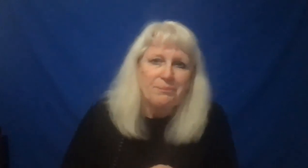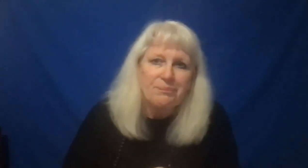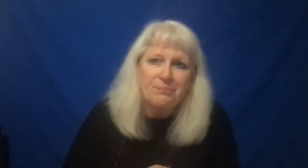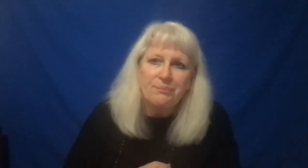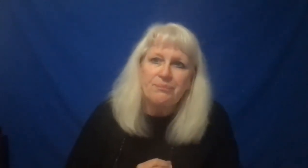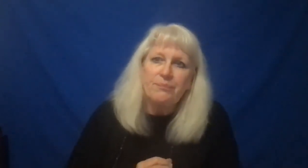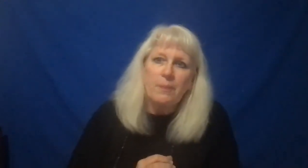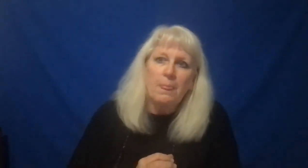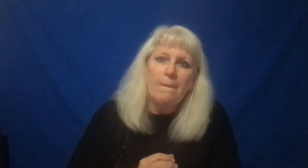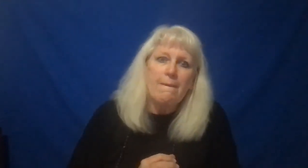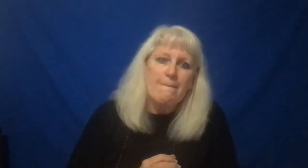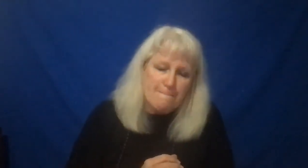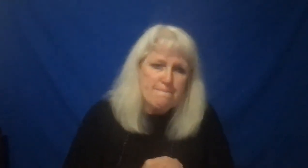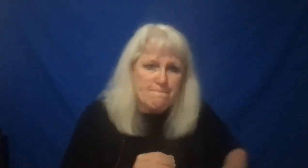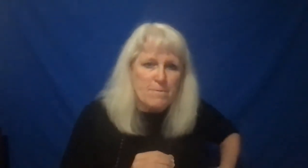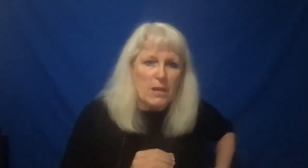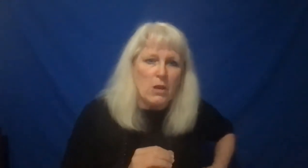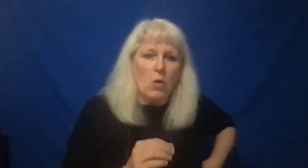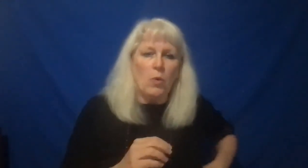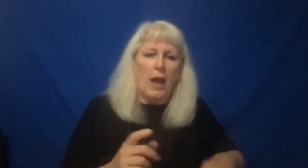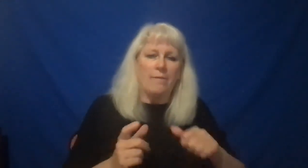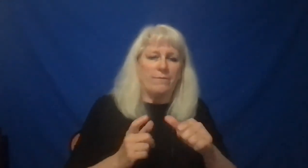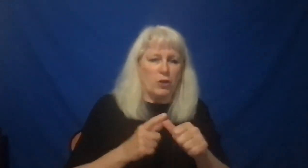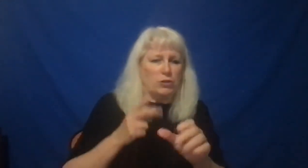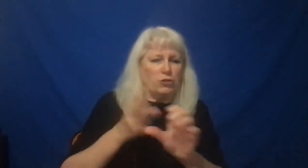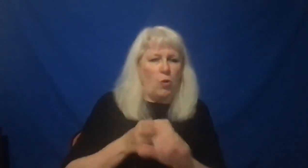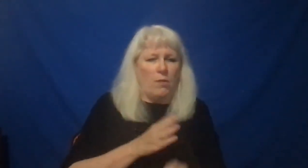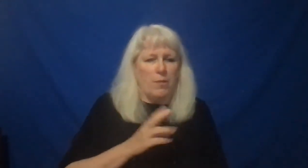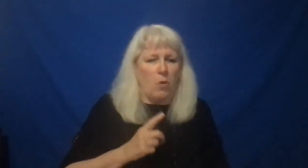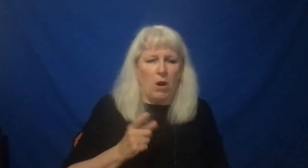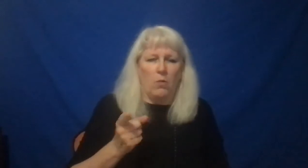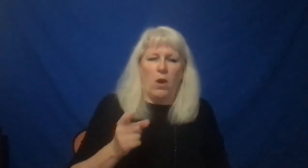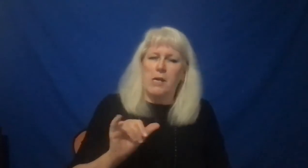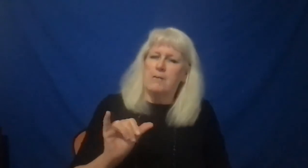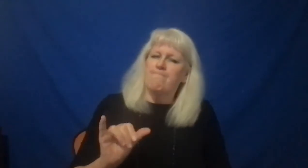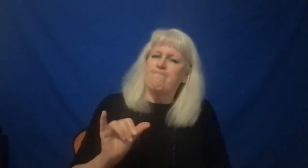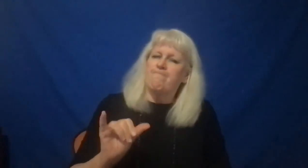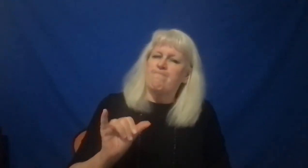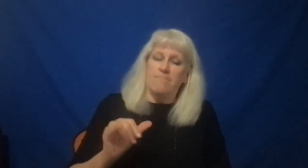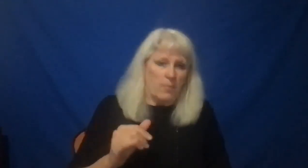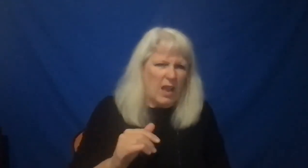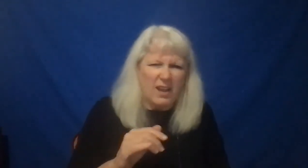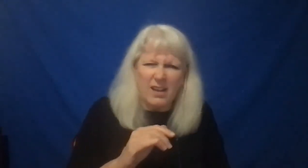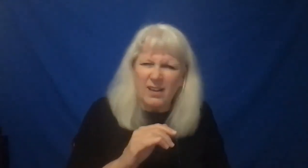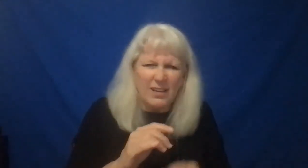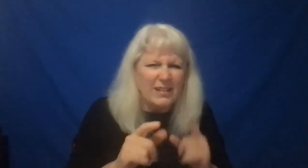me when I first came on the board, and I've been on boards probably 40, close to 45